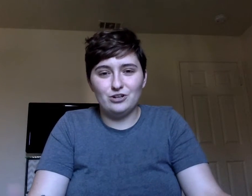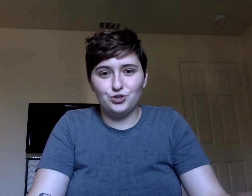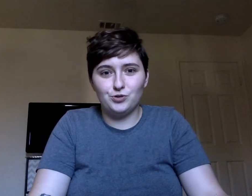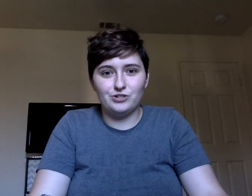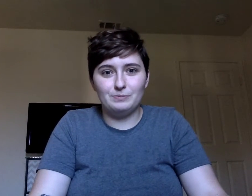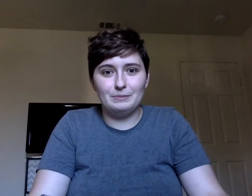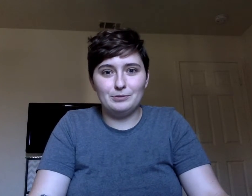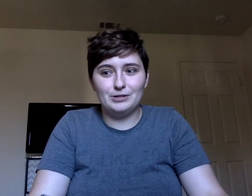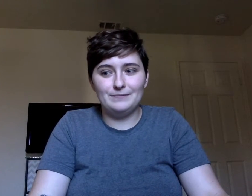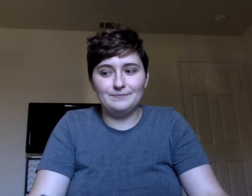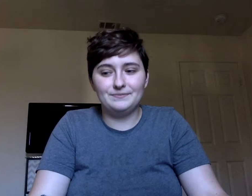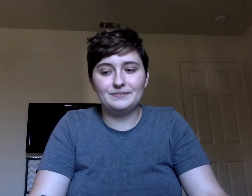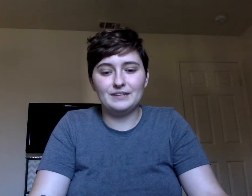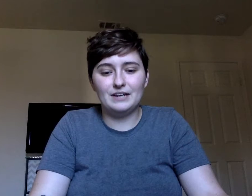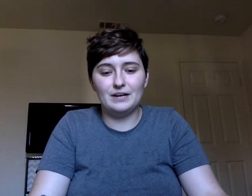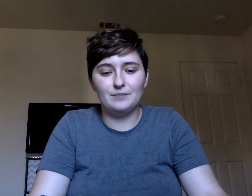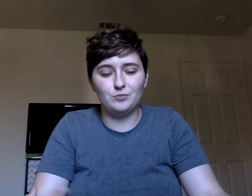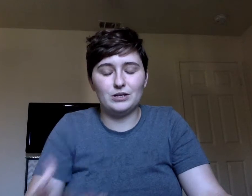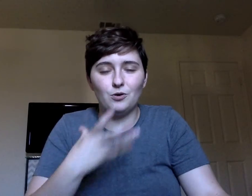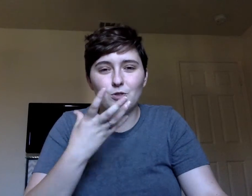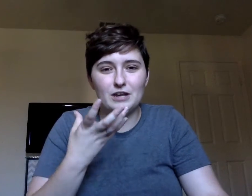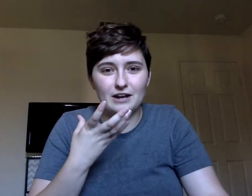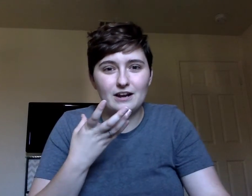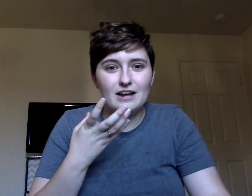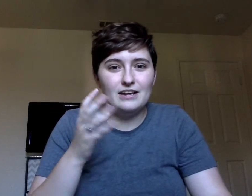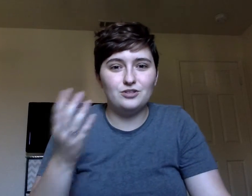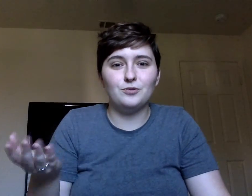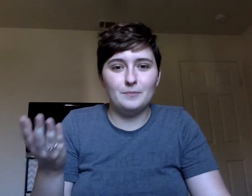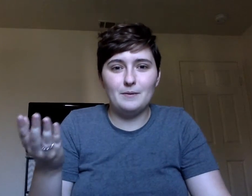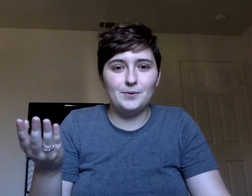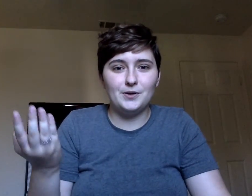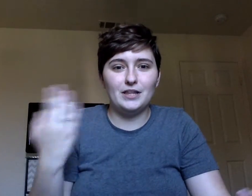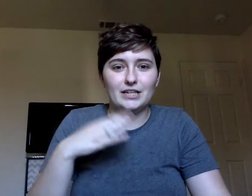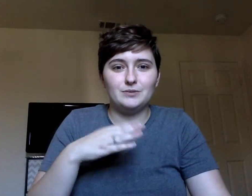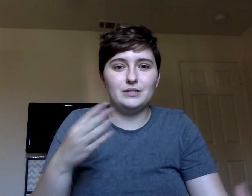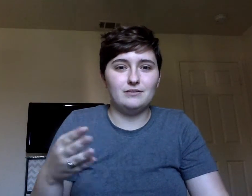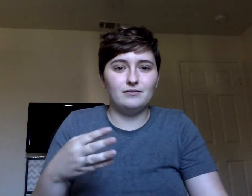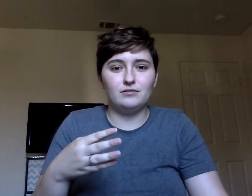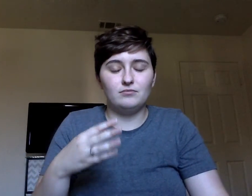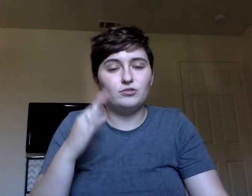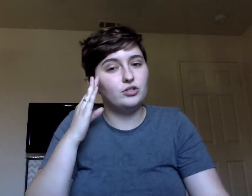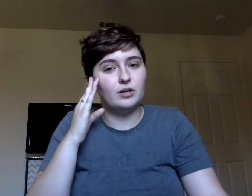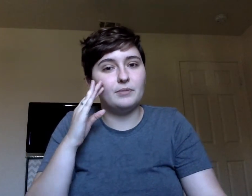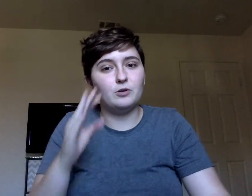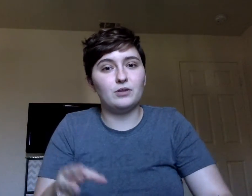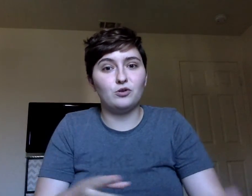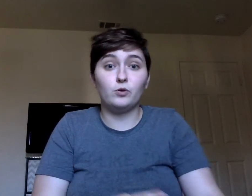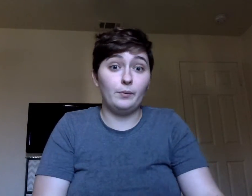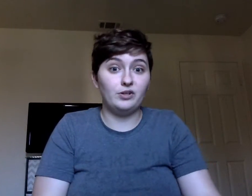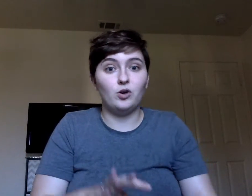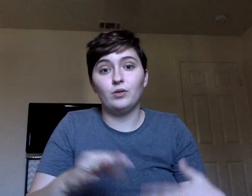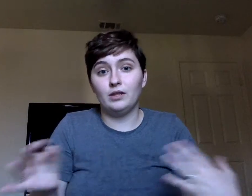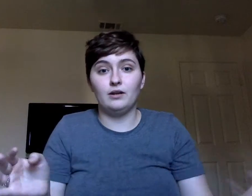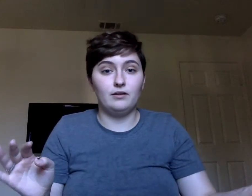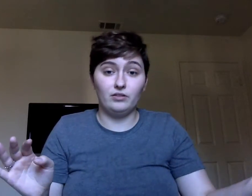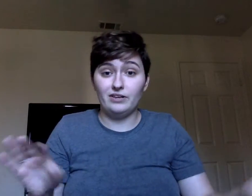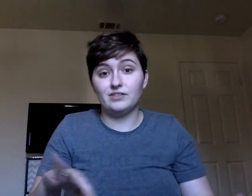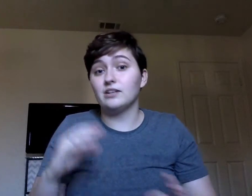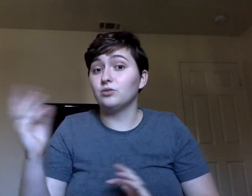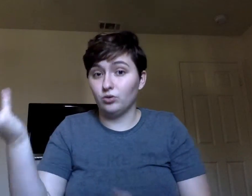our short-term memory. We can hold there to remember unless we do something with it or we don't, and then it leaves us or